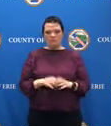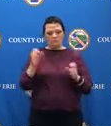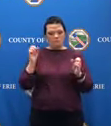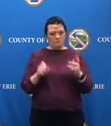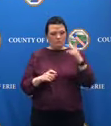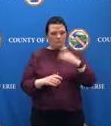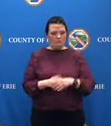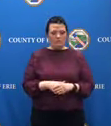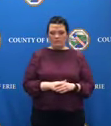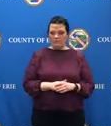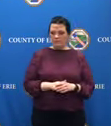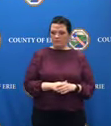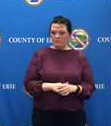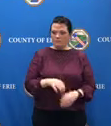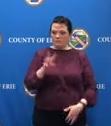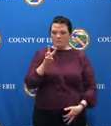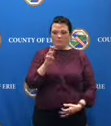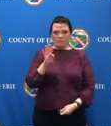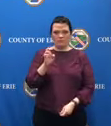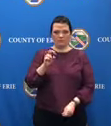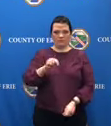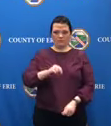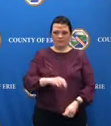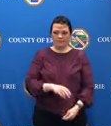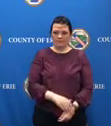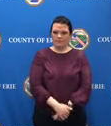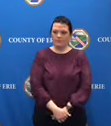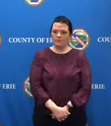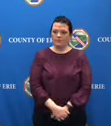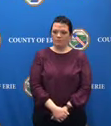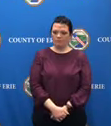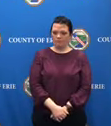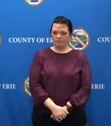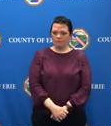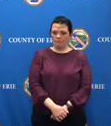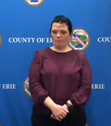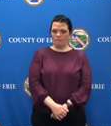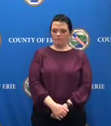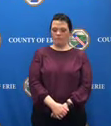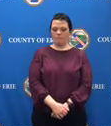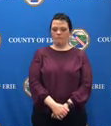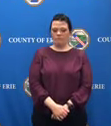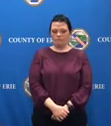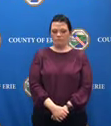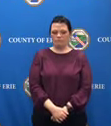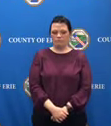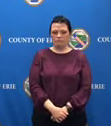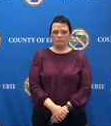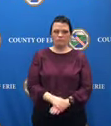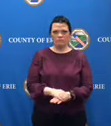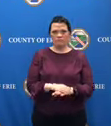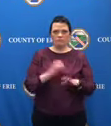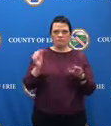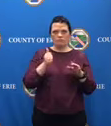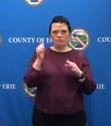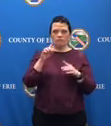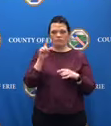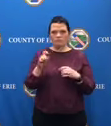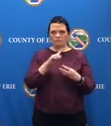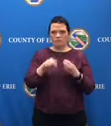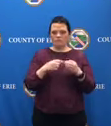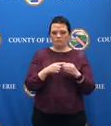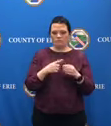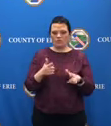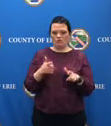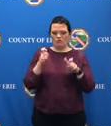Okay. Okay, WBEN, Mike Baggerman. Hey, Michael? Mark, just as kind of another question regarding the